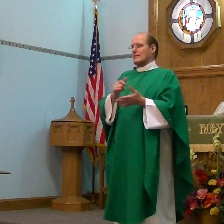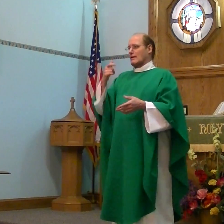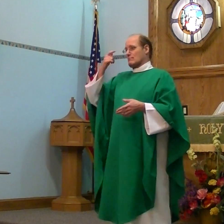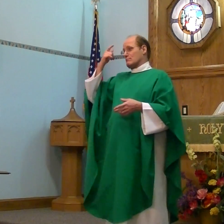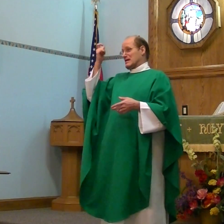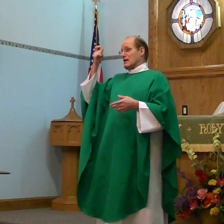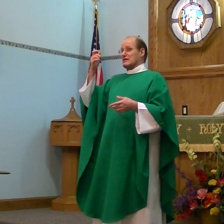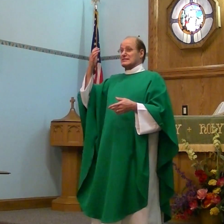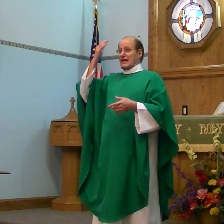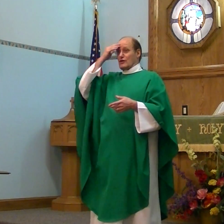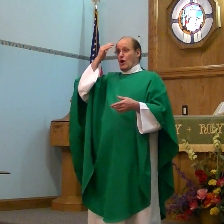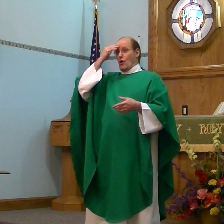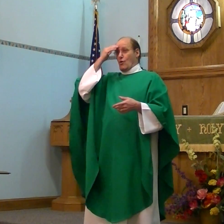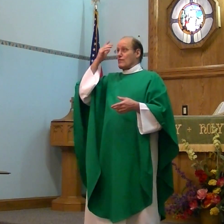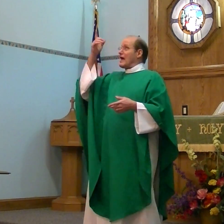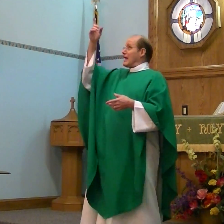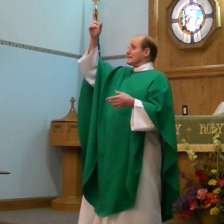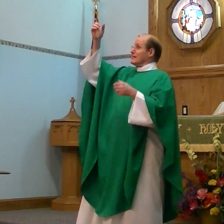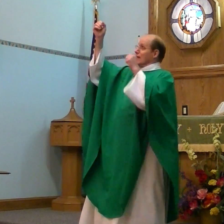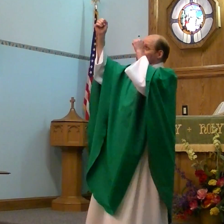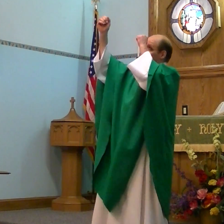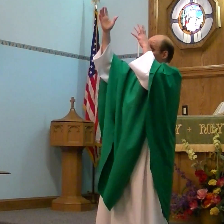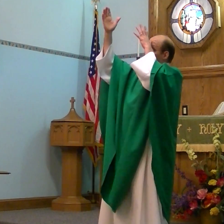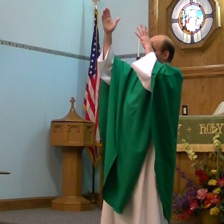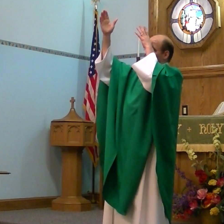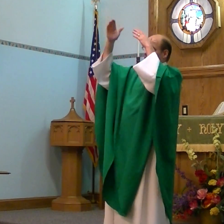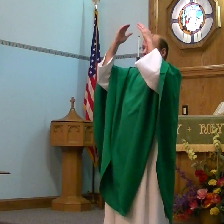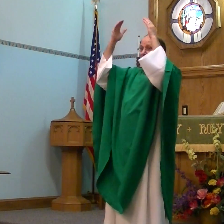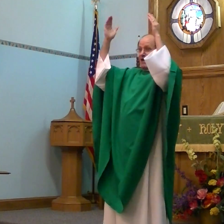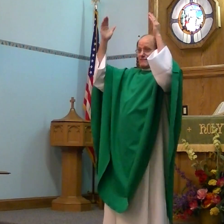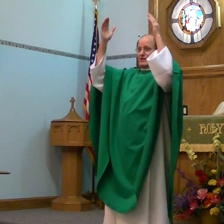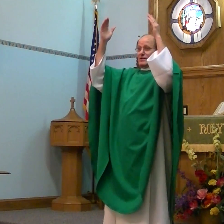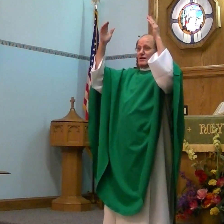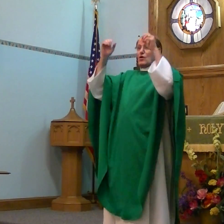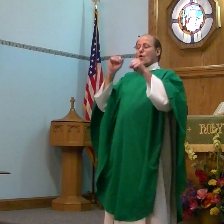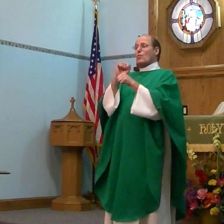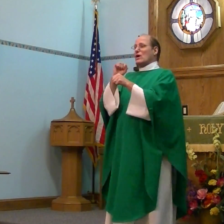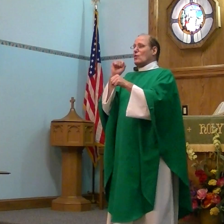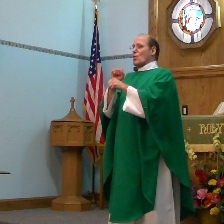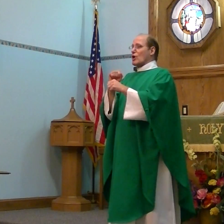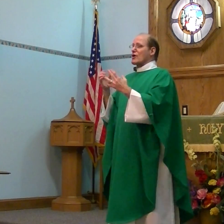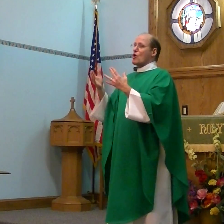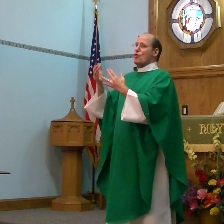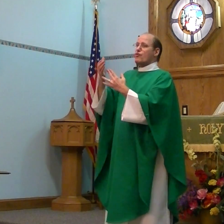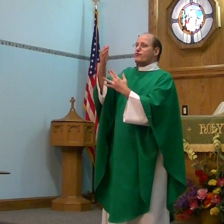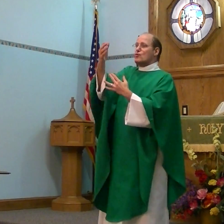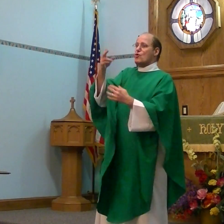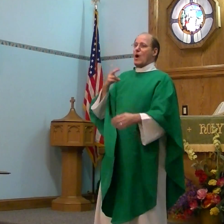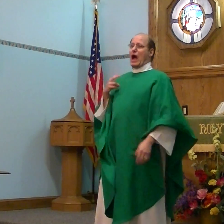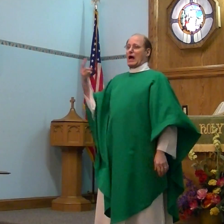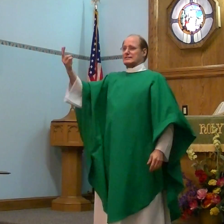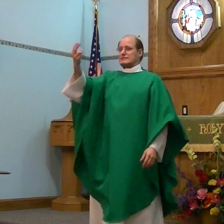Because they know that the father in heaven will work through us.